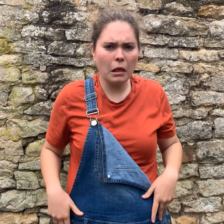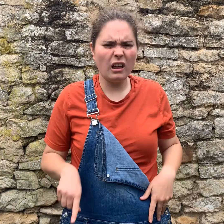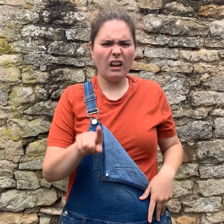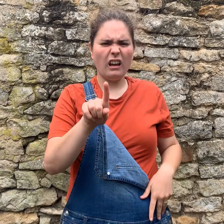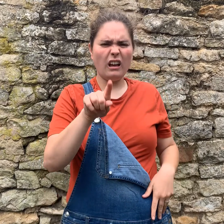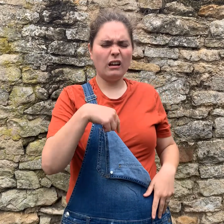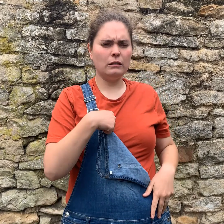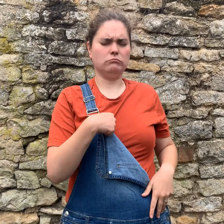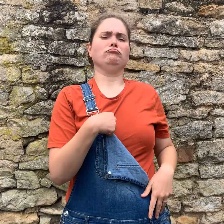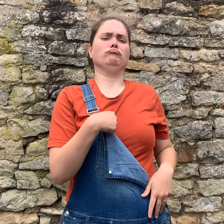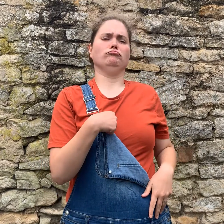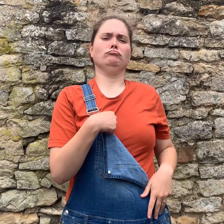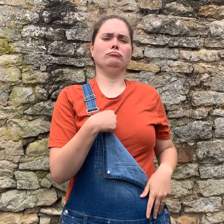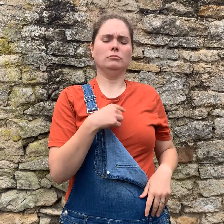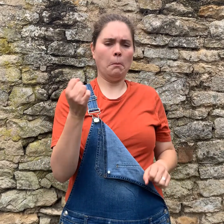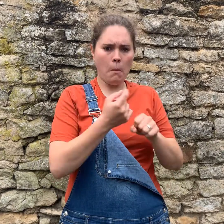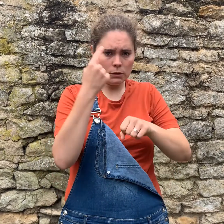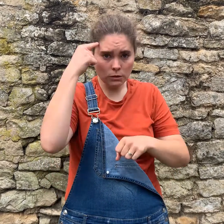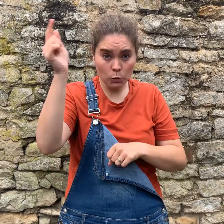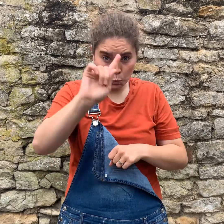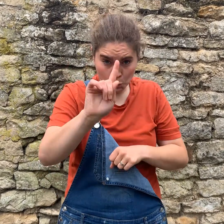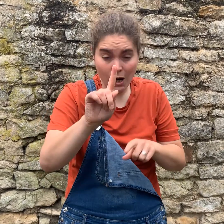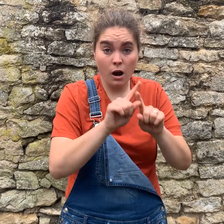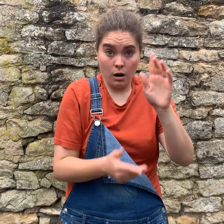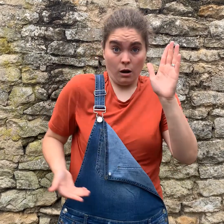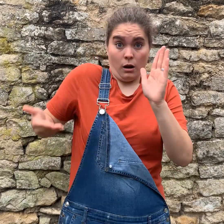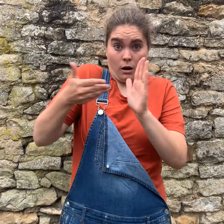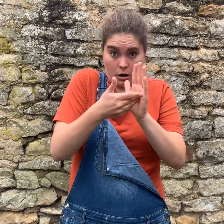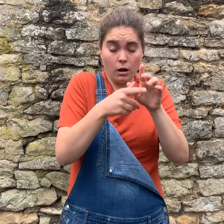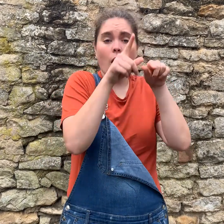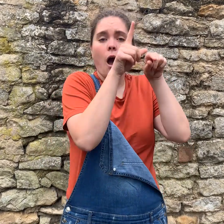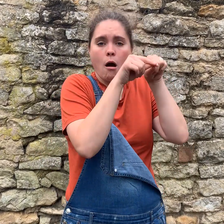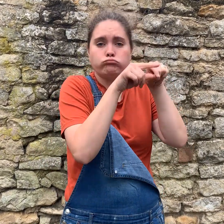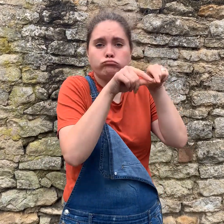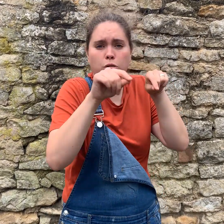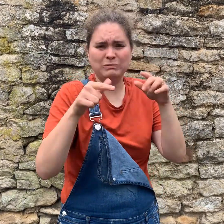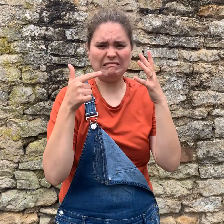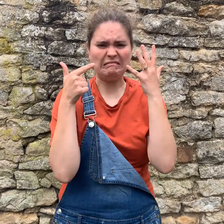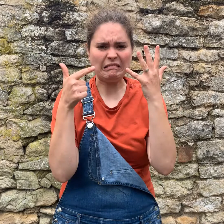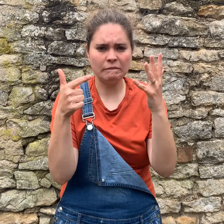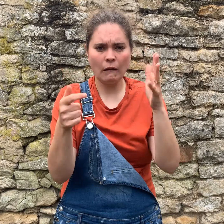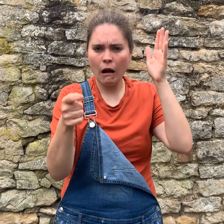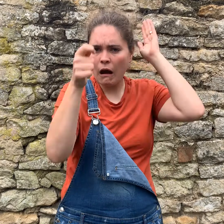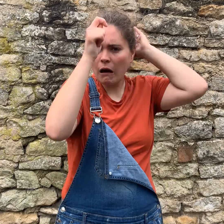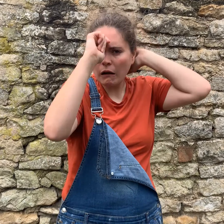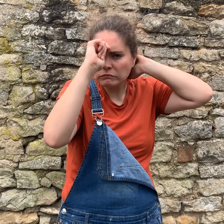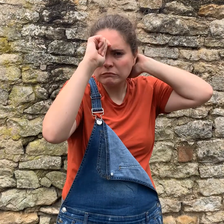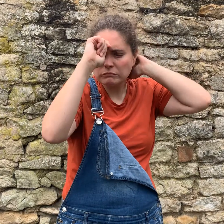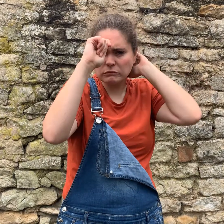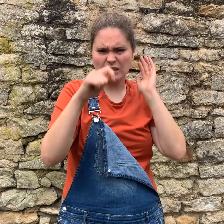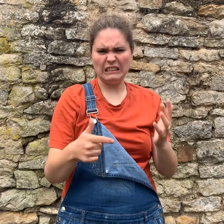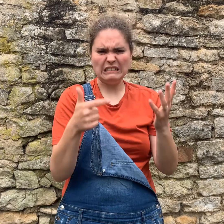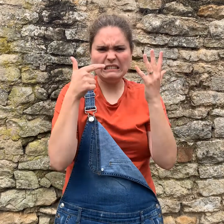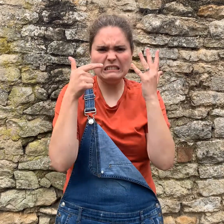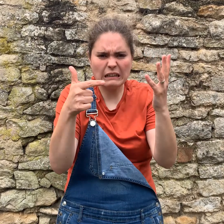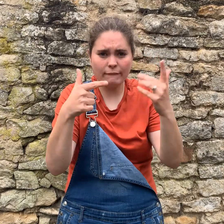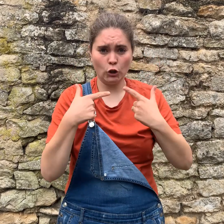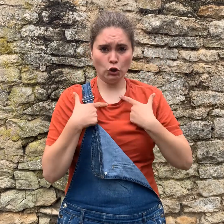acceptable. But then I saw 7 hats,